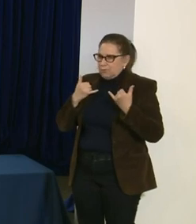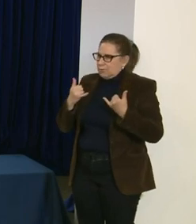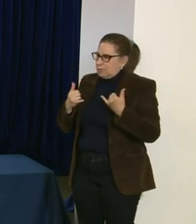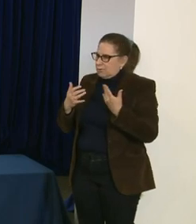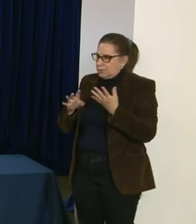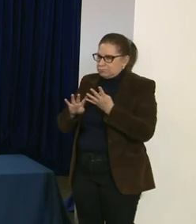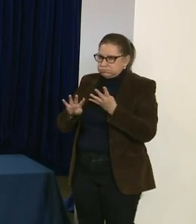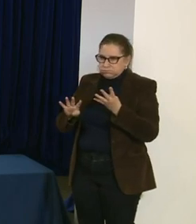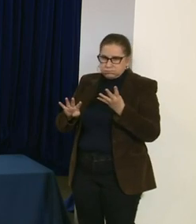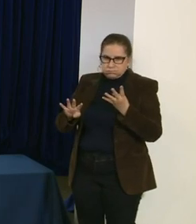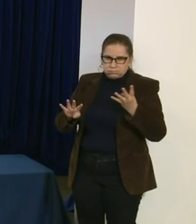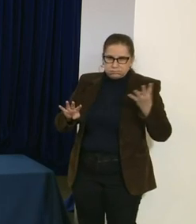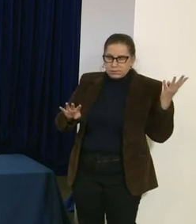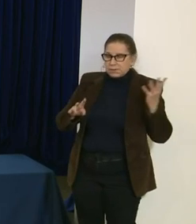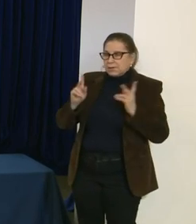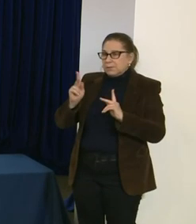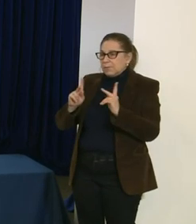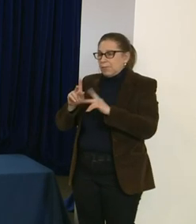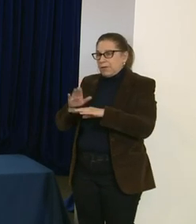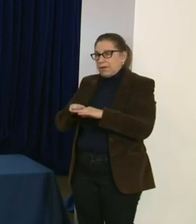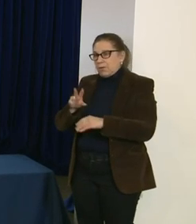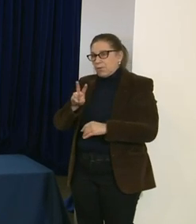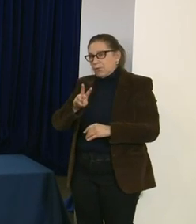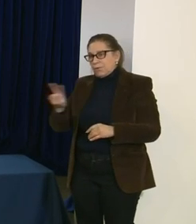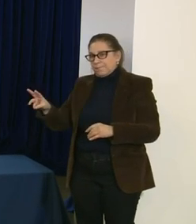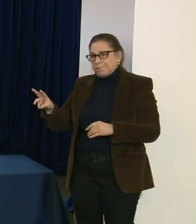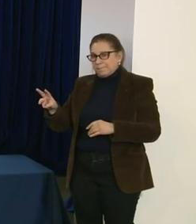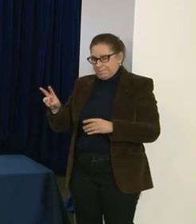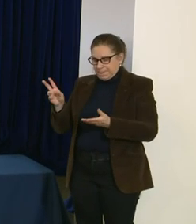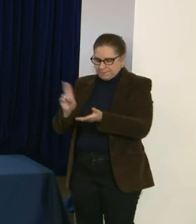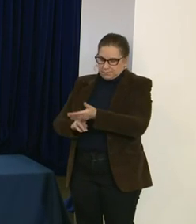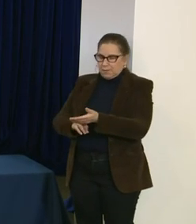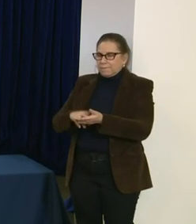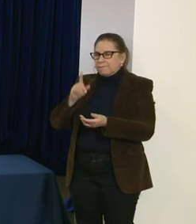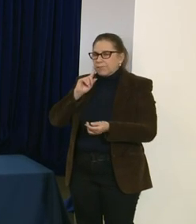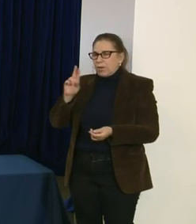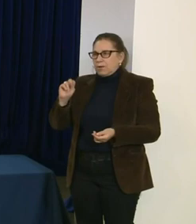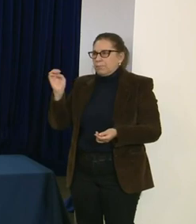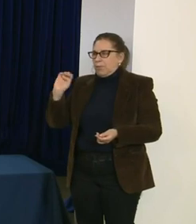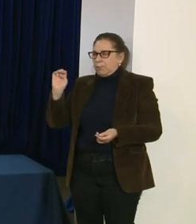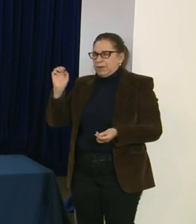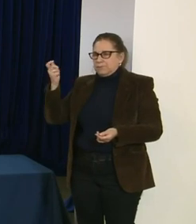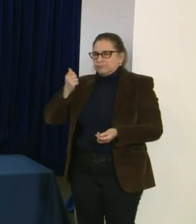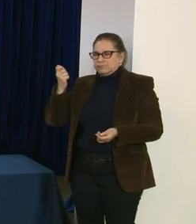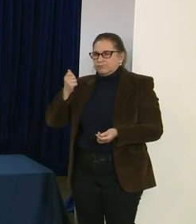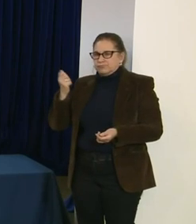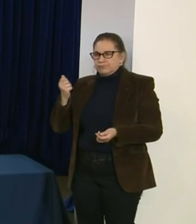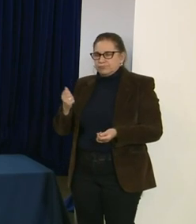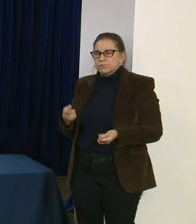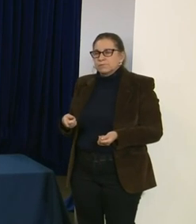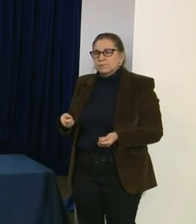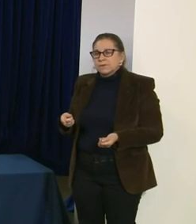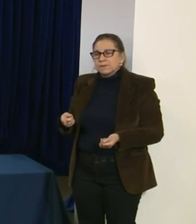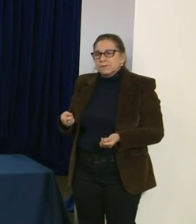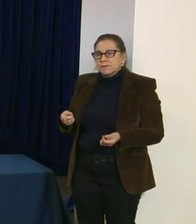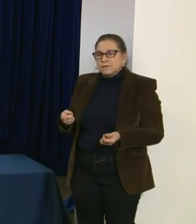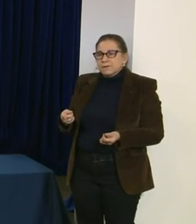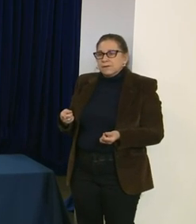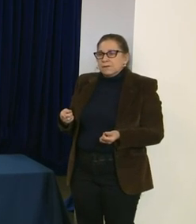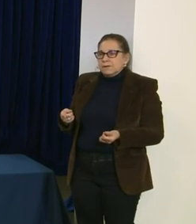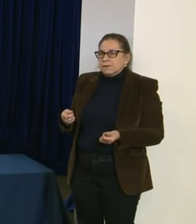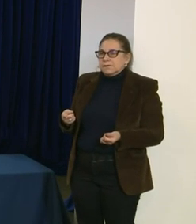sign up for unemployment benefits. We continue to add call capacity, a new call center,